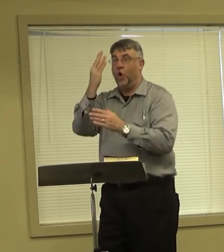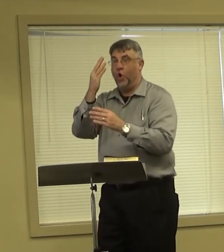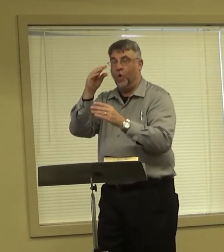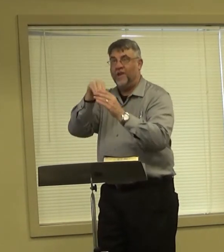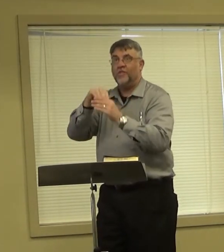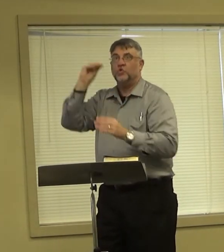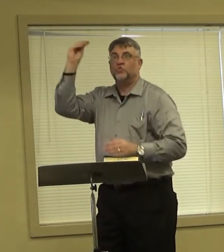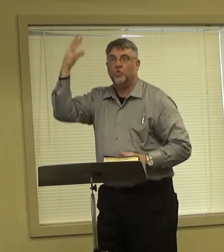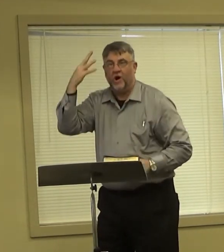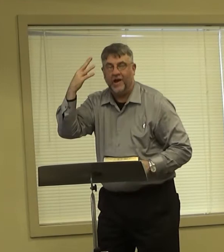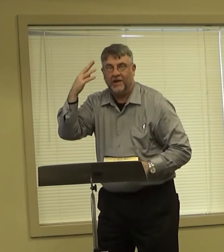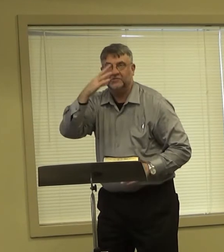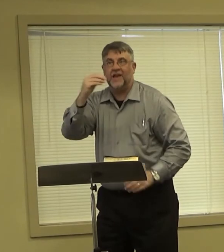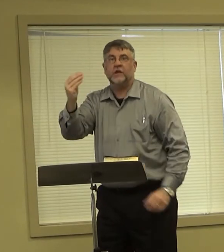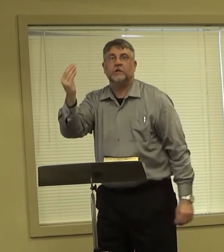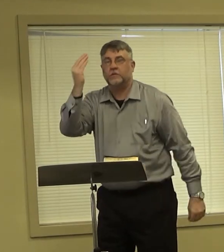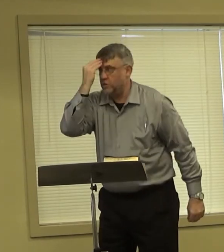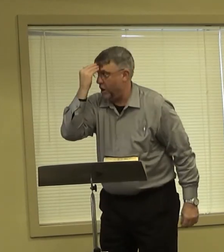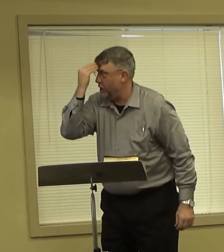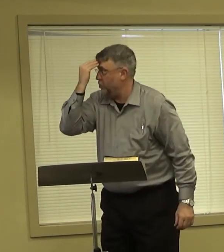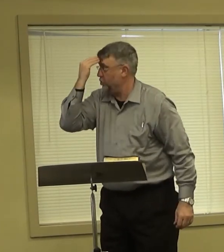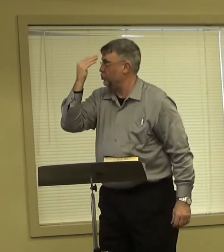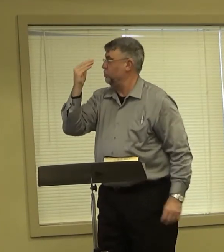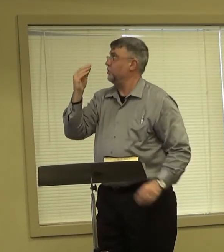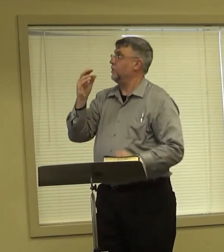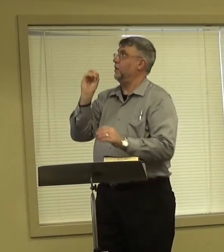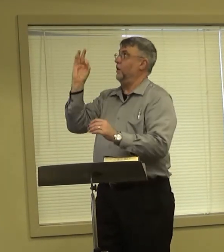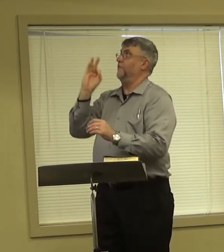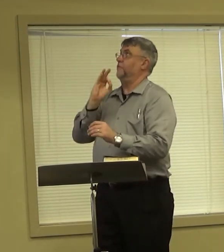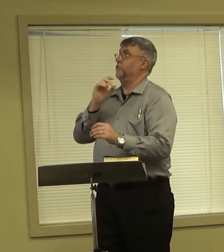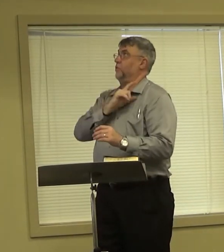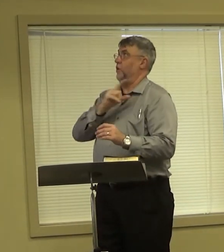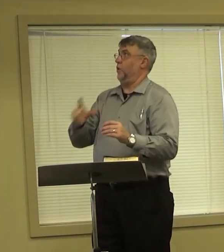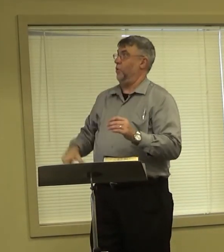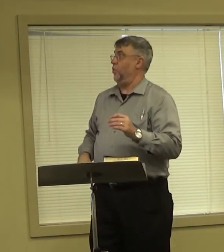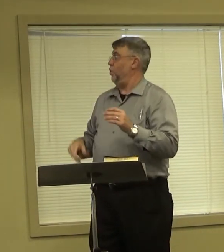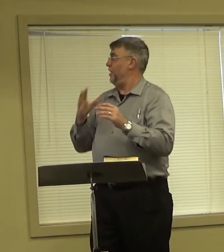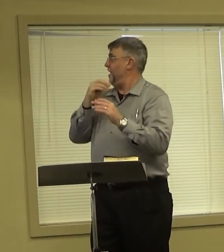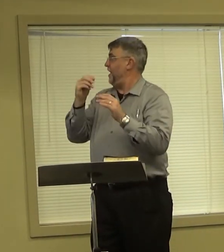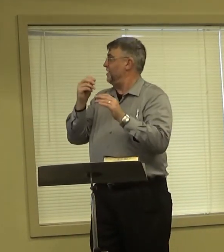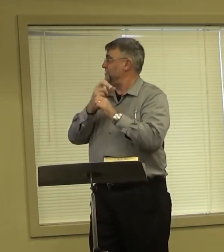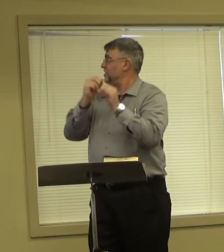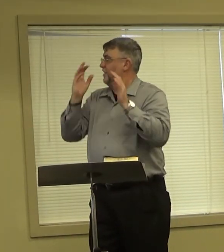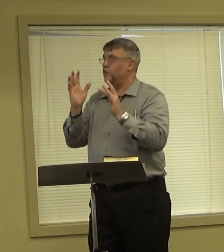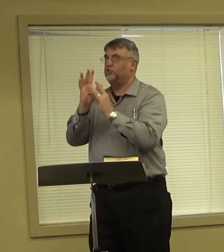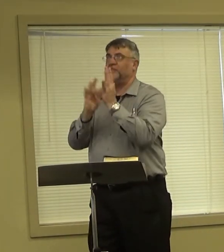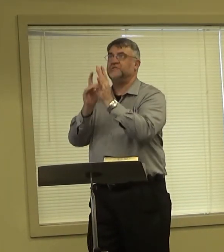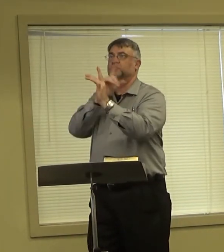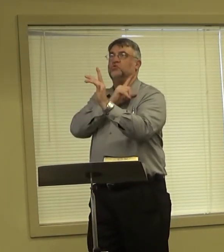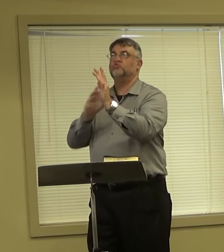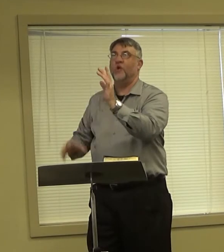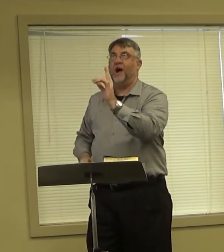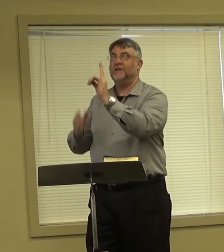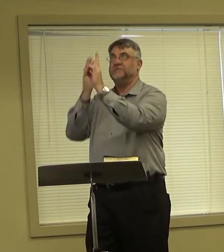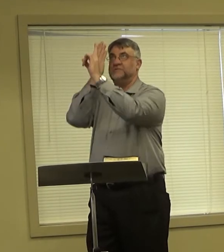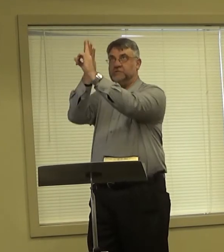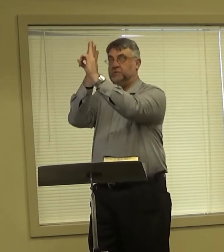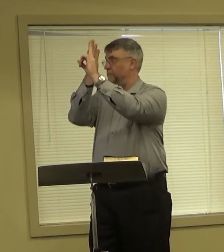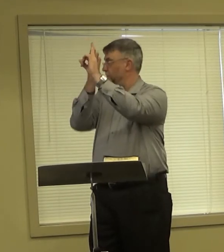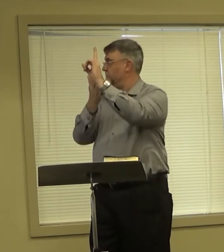But grow in the grace and knowledge of our Lord, Lord, Savior, and and